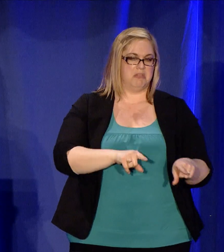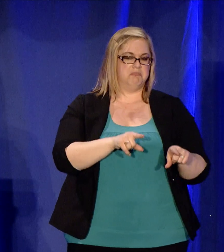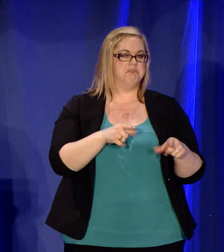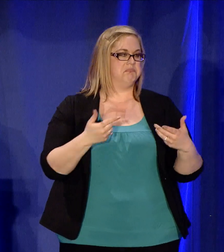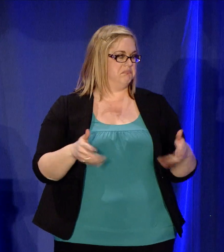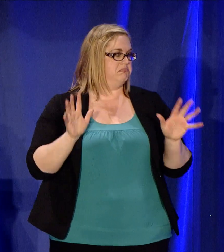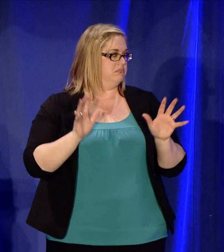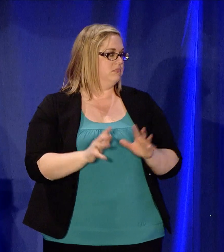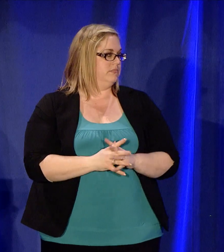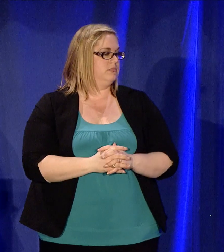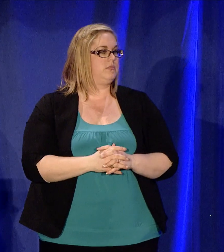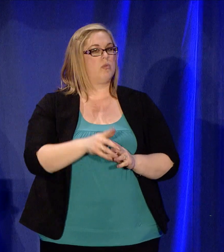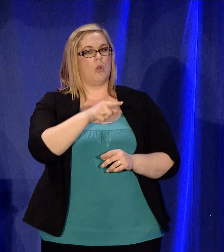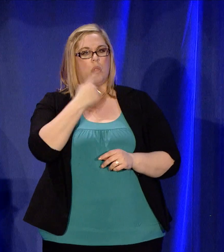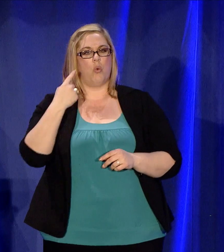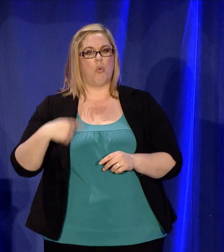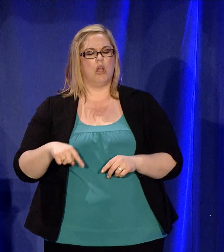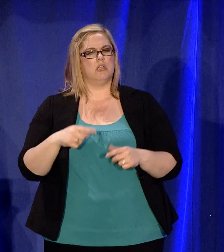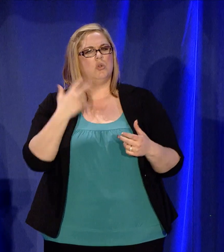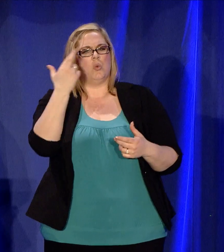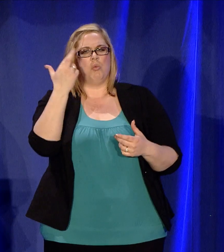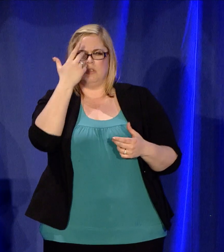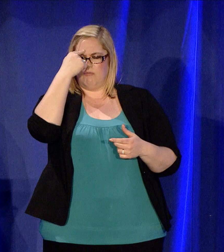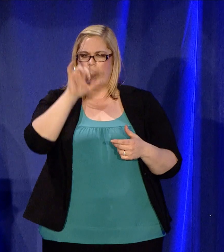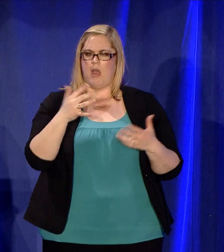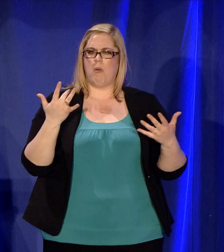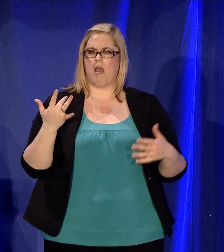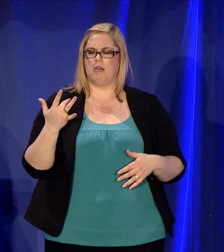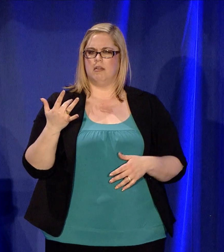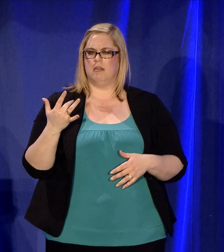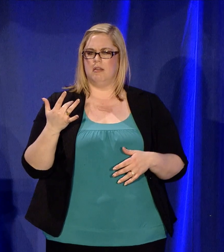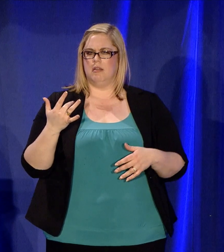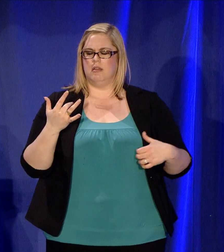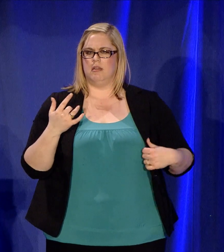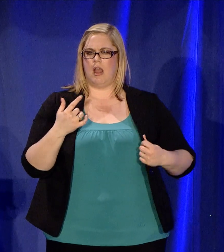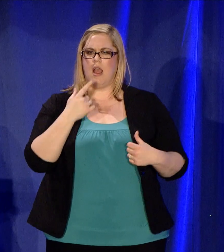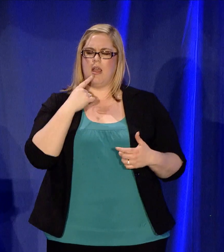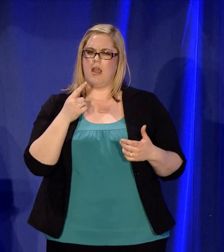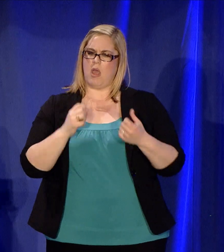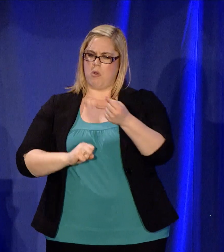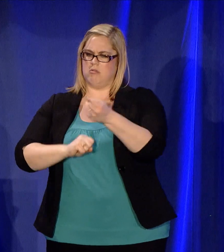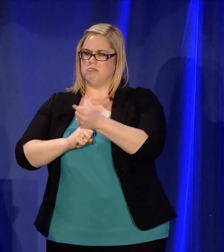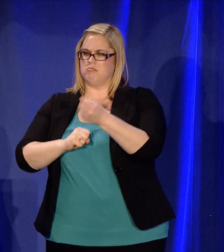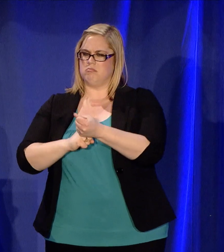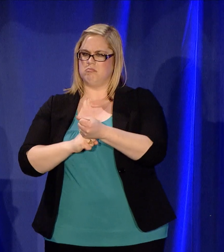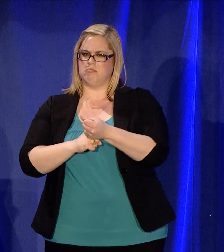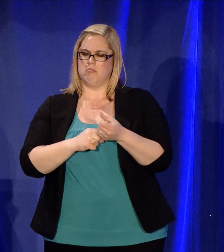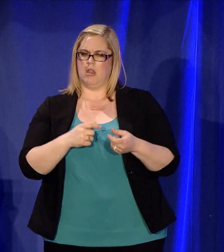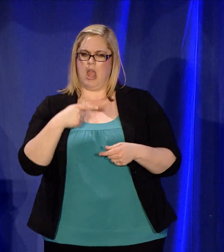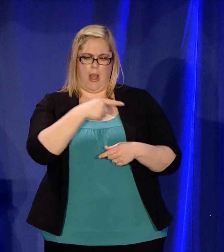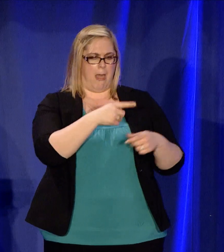The Russians did so for many reasons, out of a dislike for one candidate who was a champion of democracy and